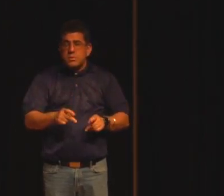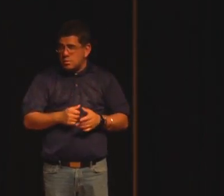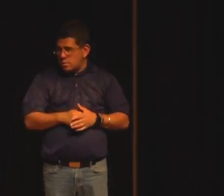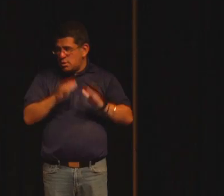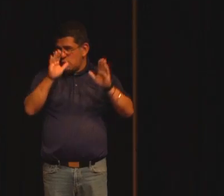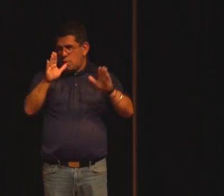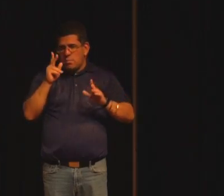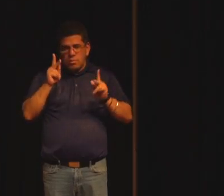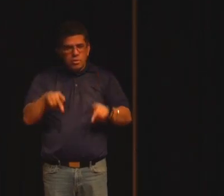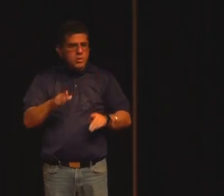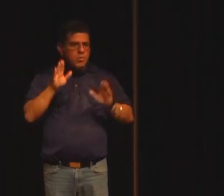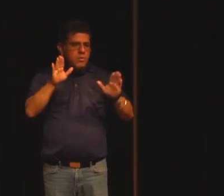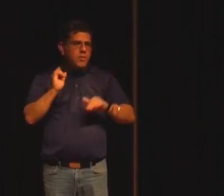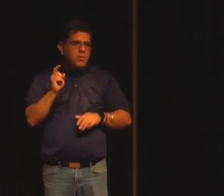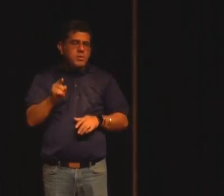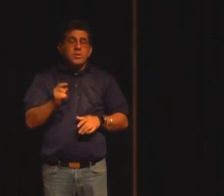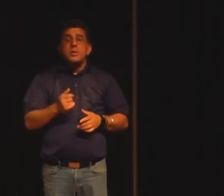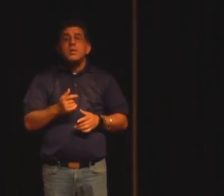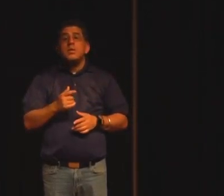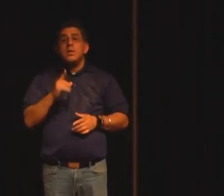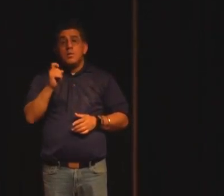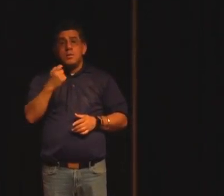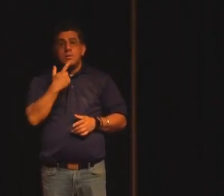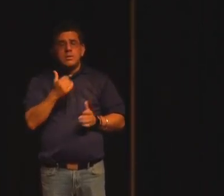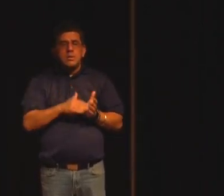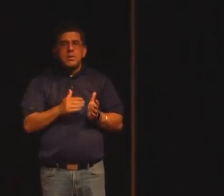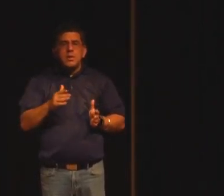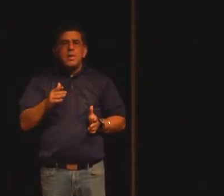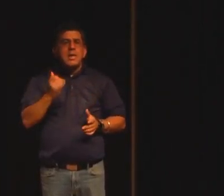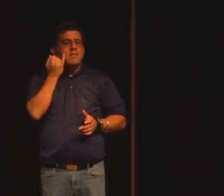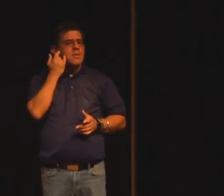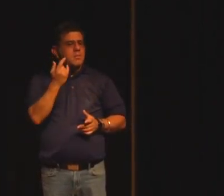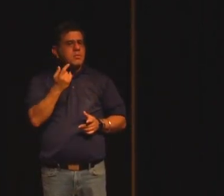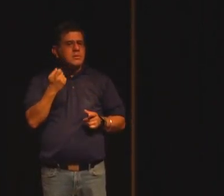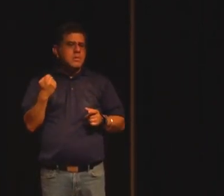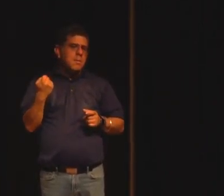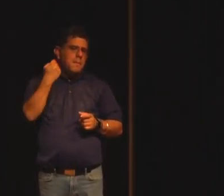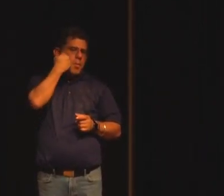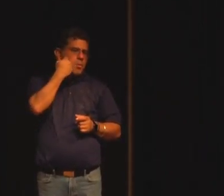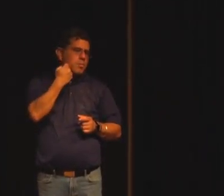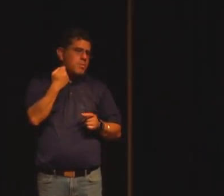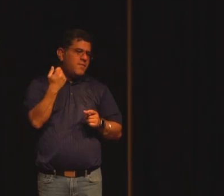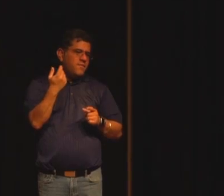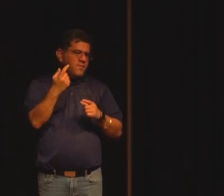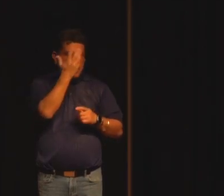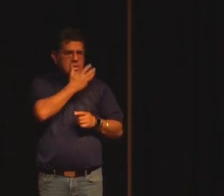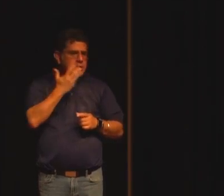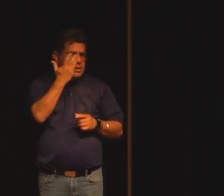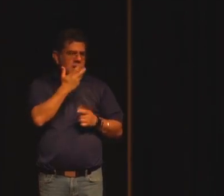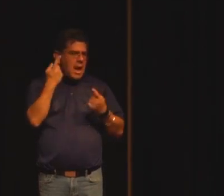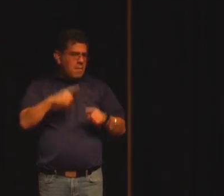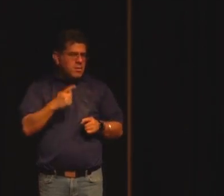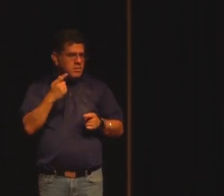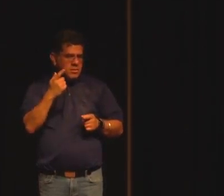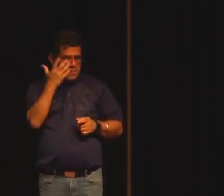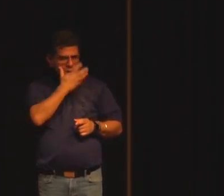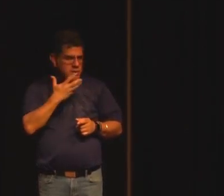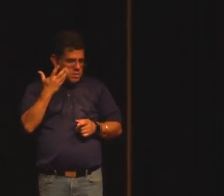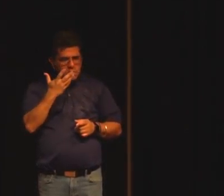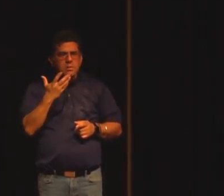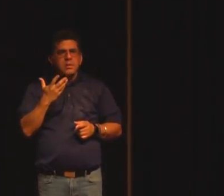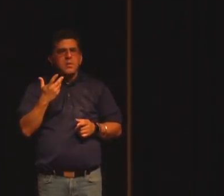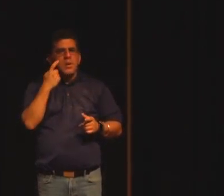Great question. That's a wonderful question. So the question, I'll repeat it, is if someone suffers an injury to their face, how can we recognize them from